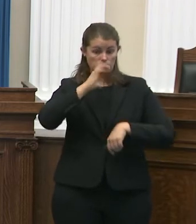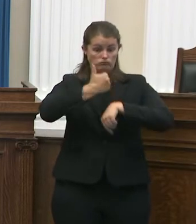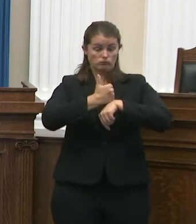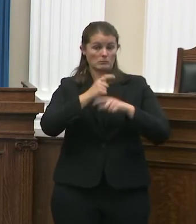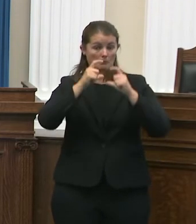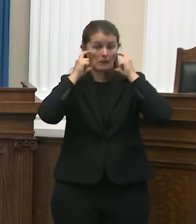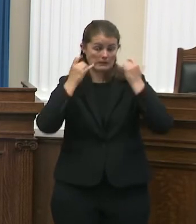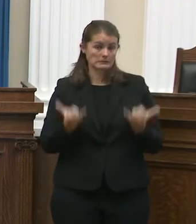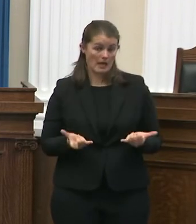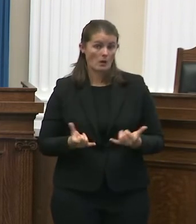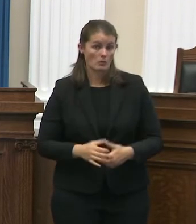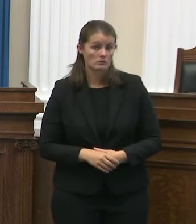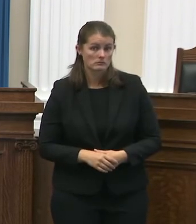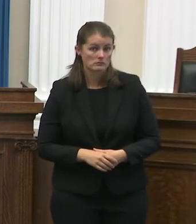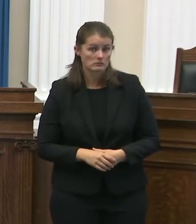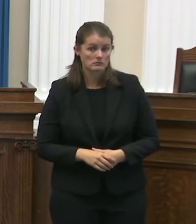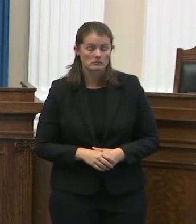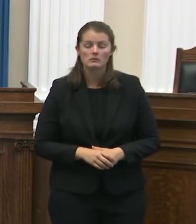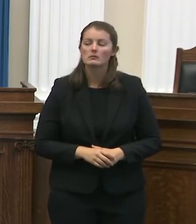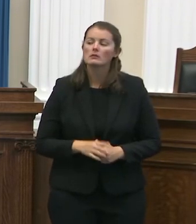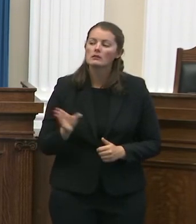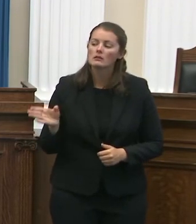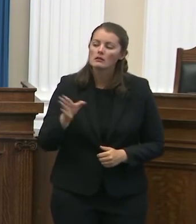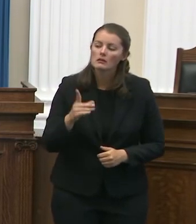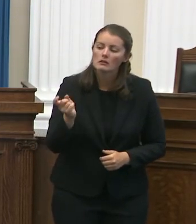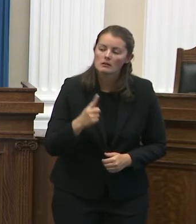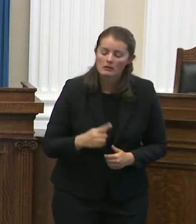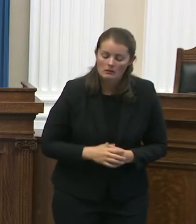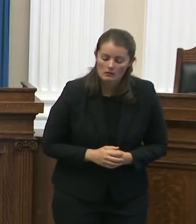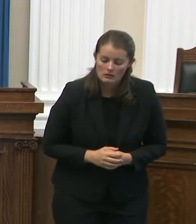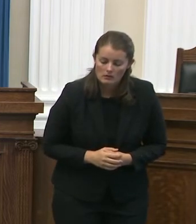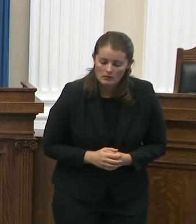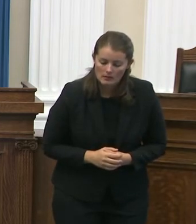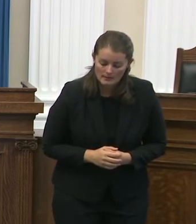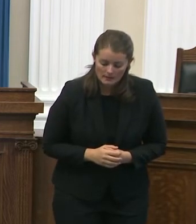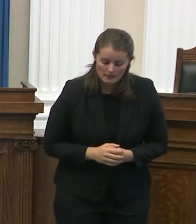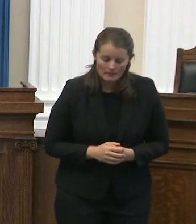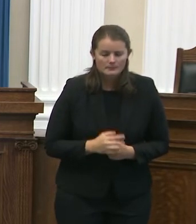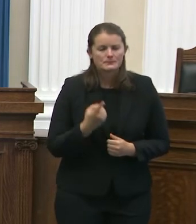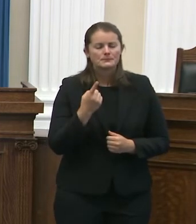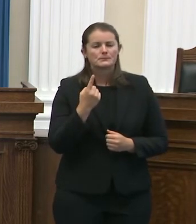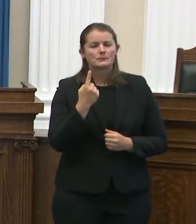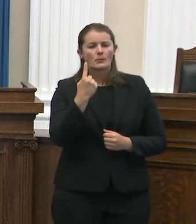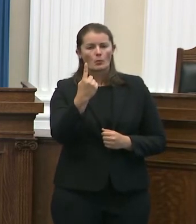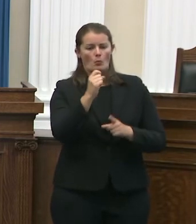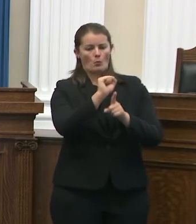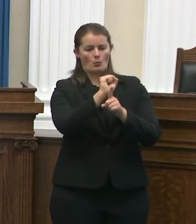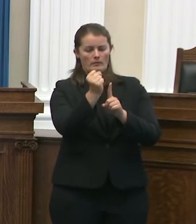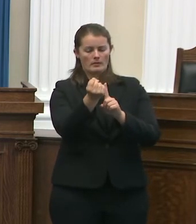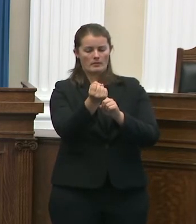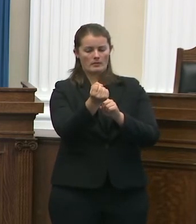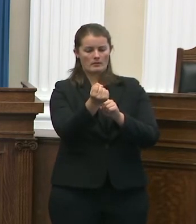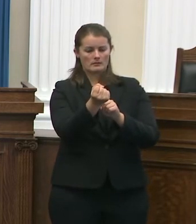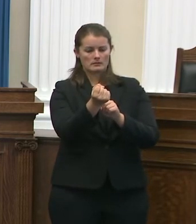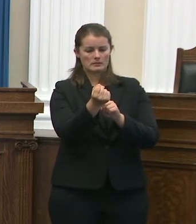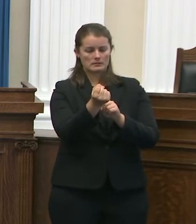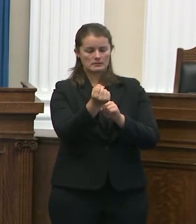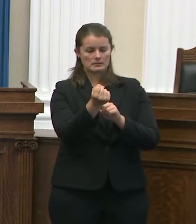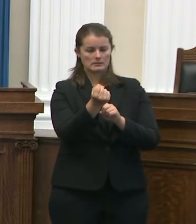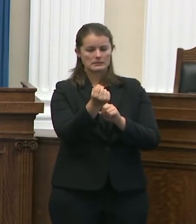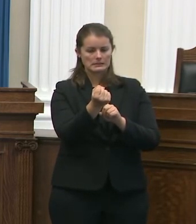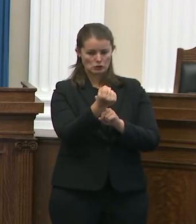enforced. Yeah. Yeah. Yes, I mean, a little scenario for you. On behalf of somebody I don't know who actually runs a